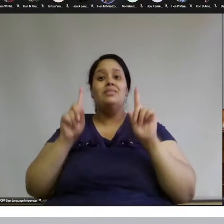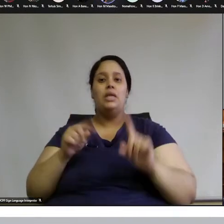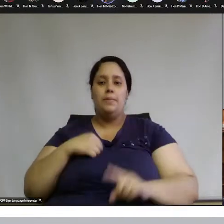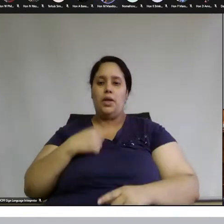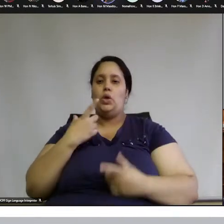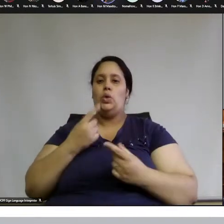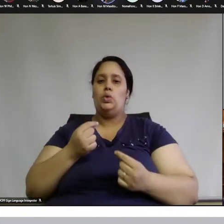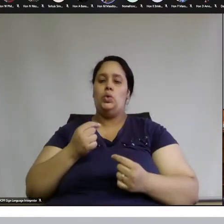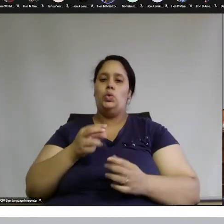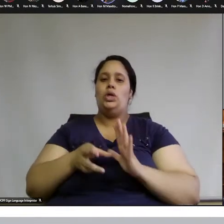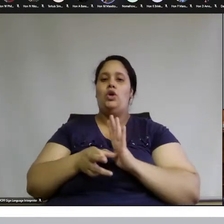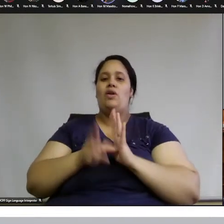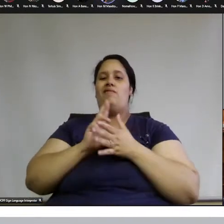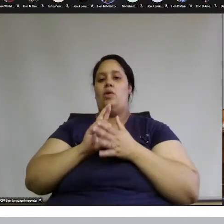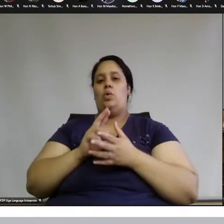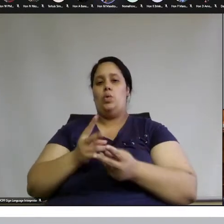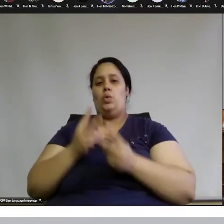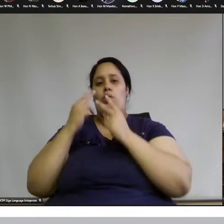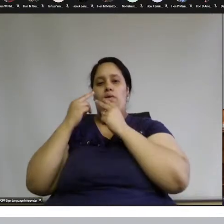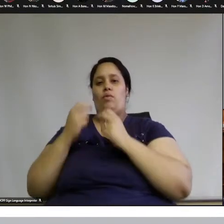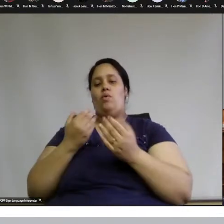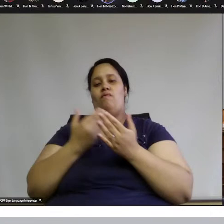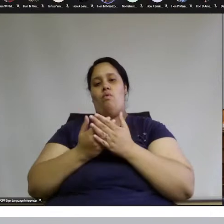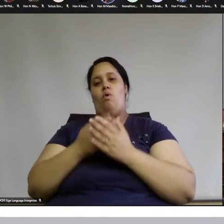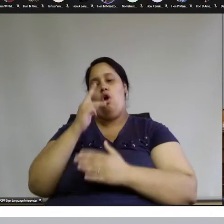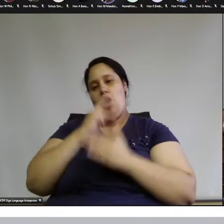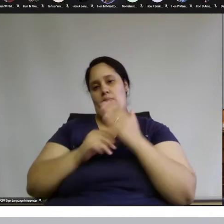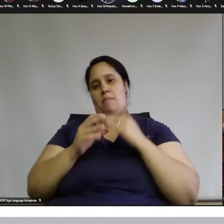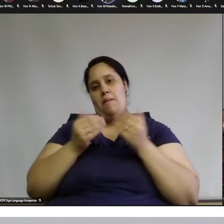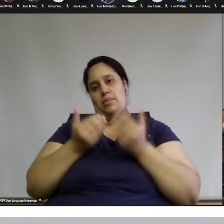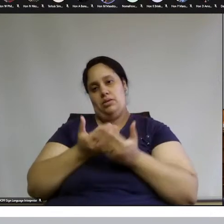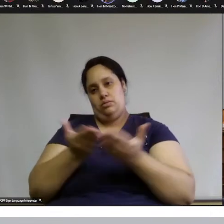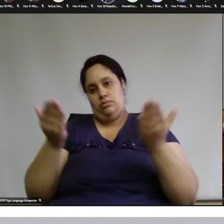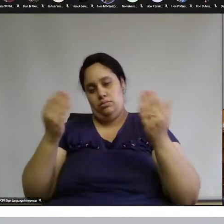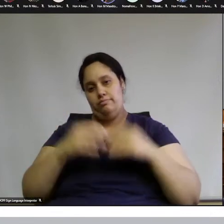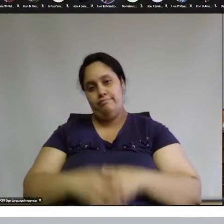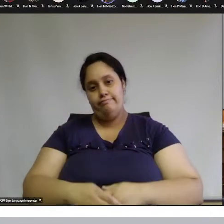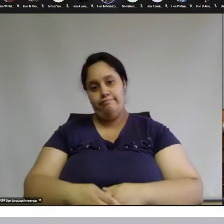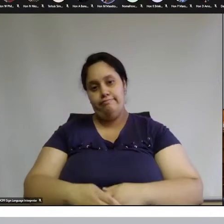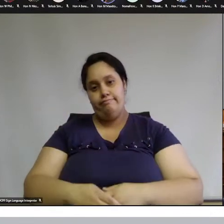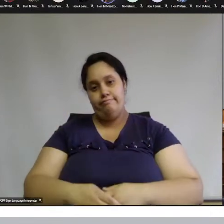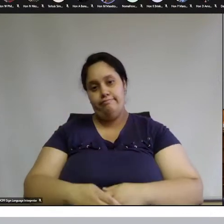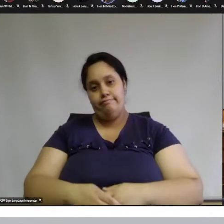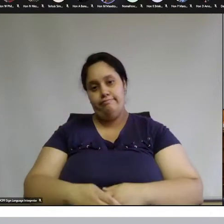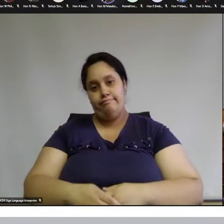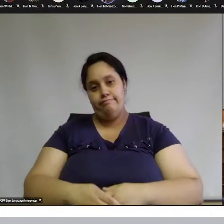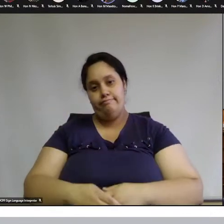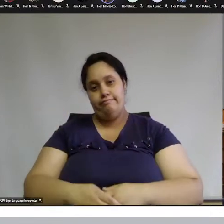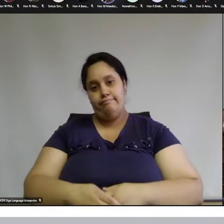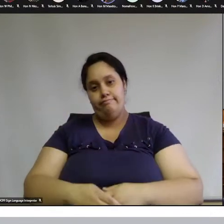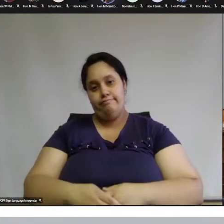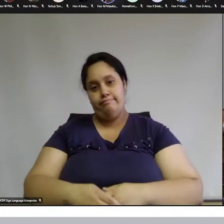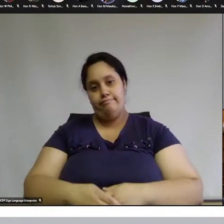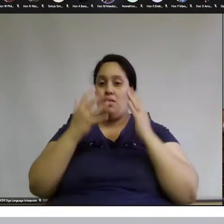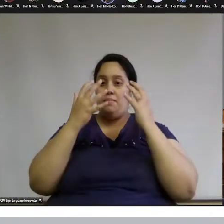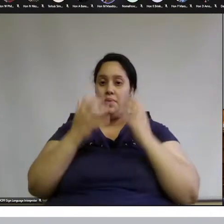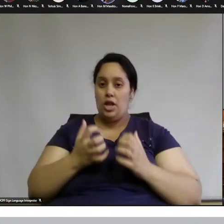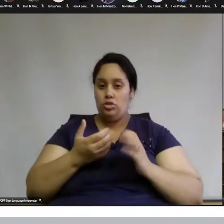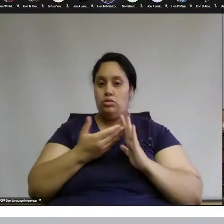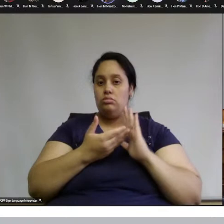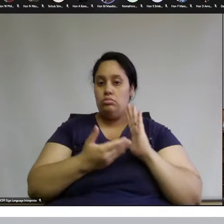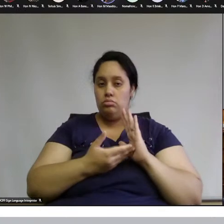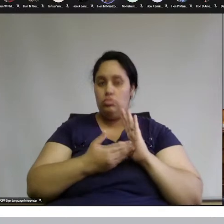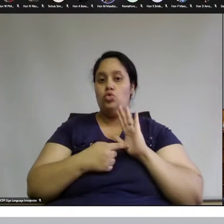a recap for Honorable Member Lily. On this adjustment appropriation bill,